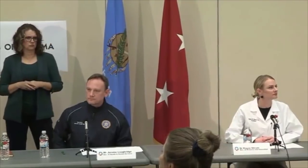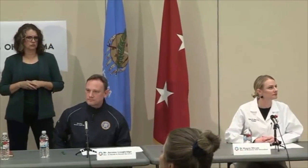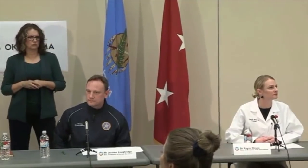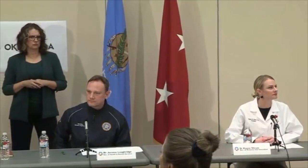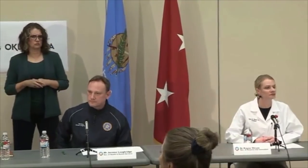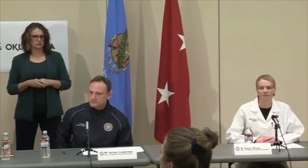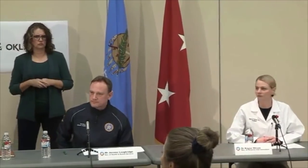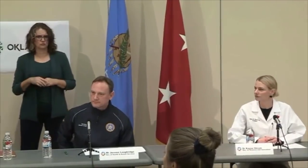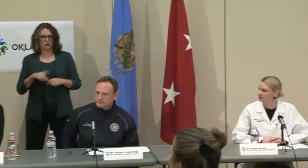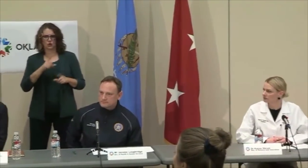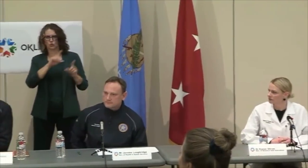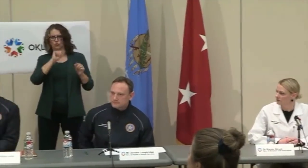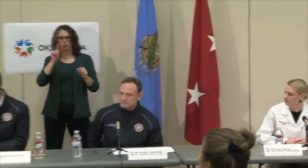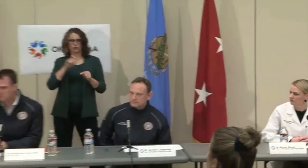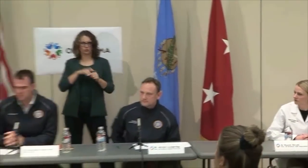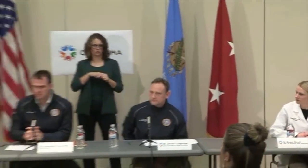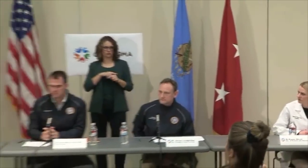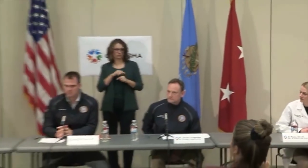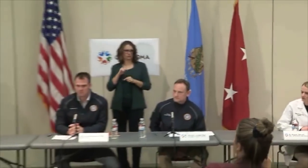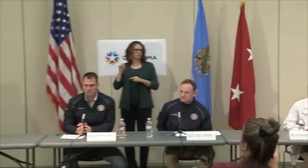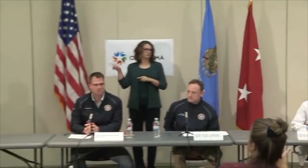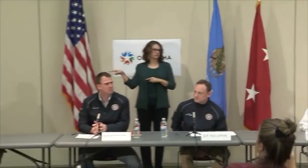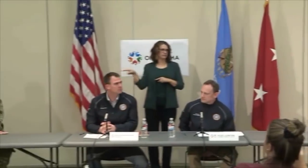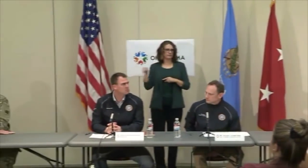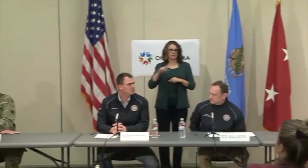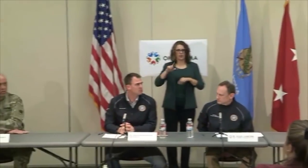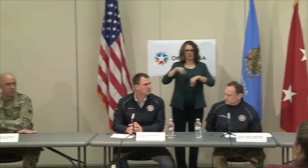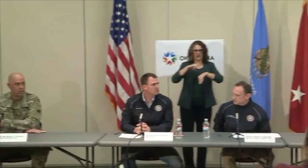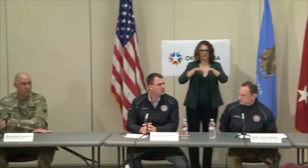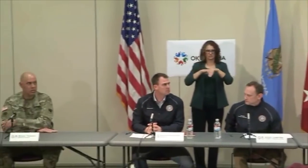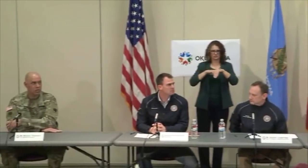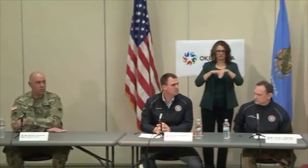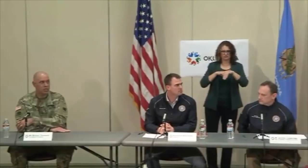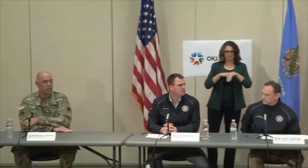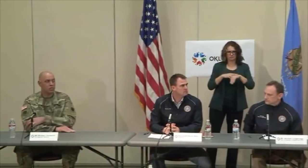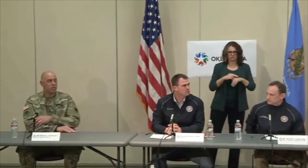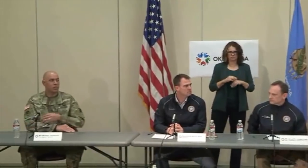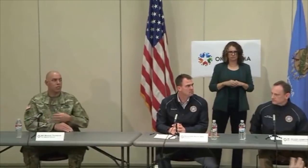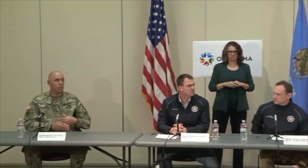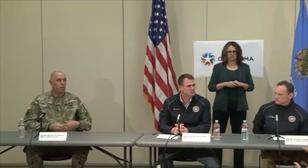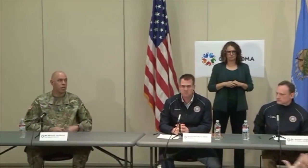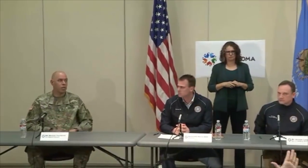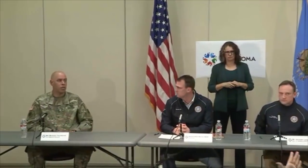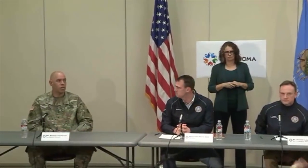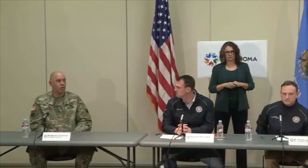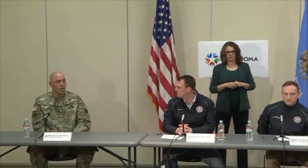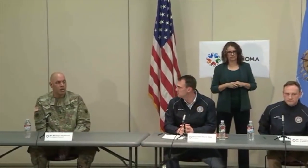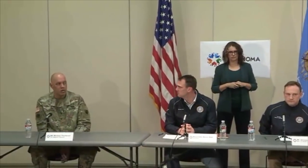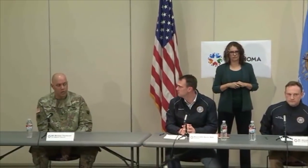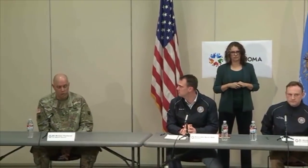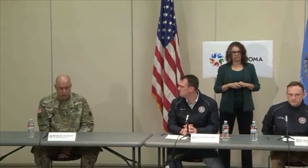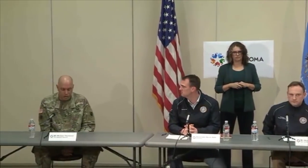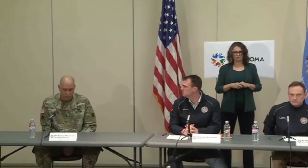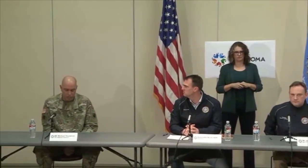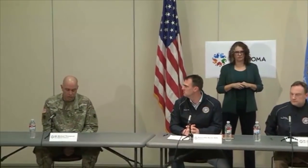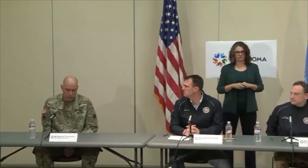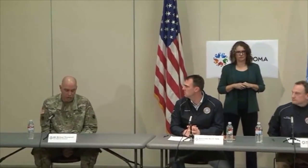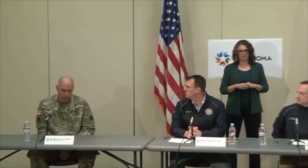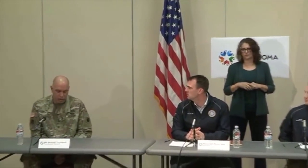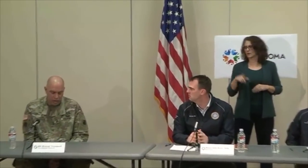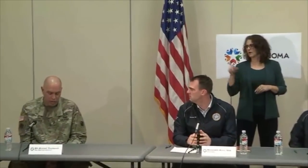National Guards here and there. Could you just speak to the scope of the National Guard operation right now in terms of this task force? Sure.